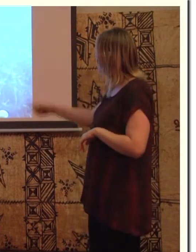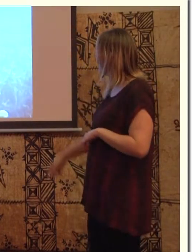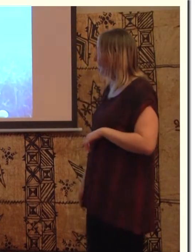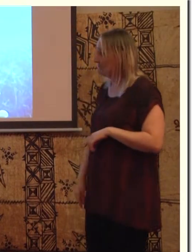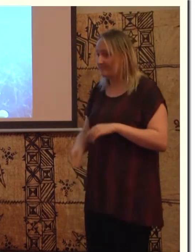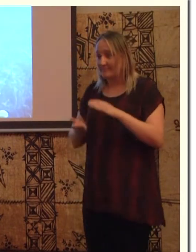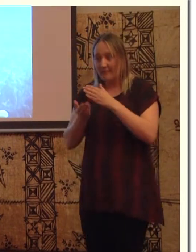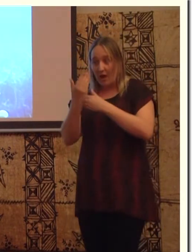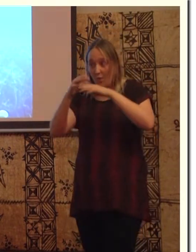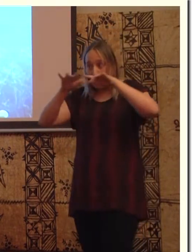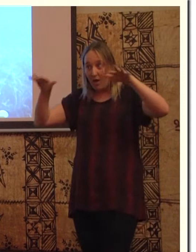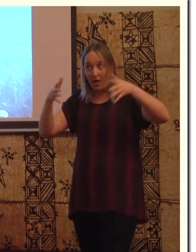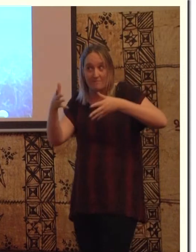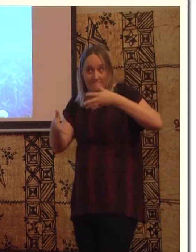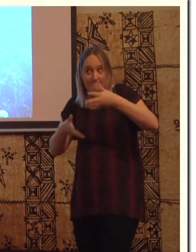at the reefs.